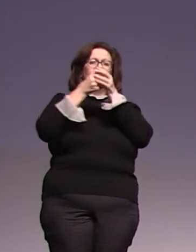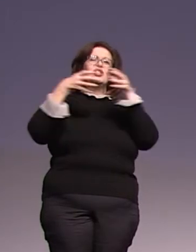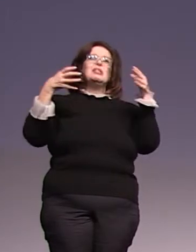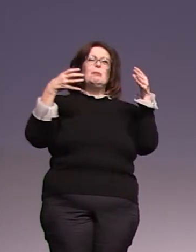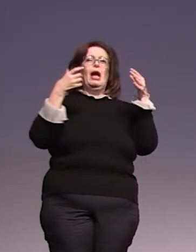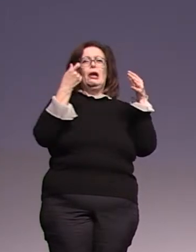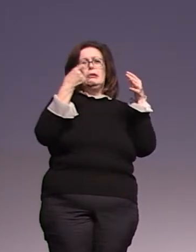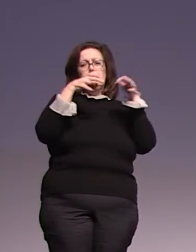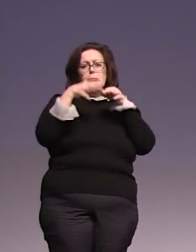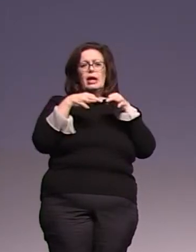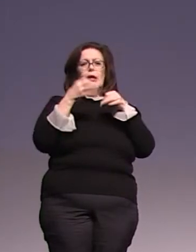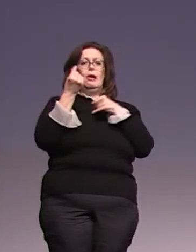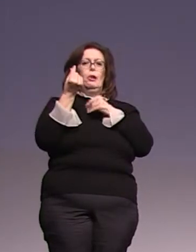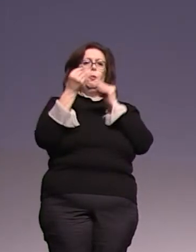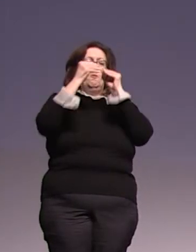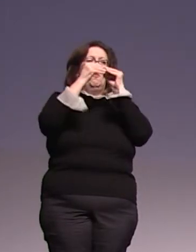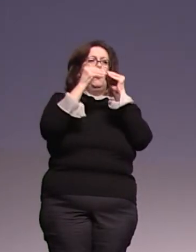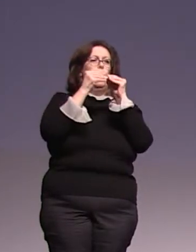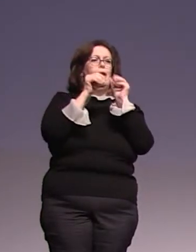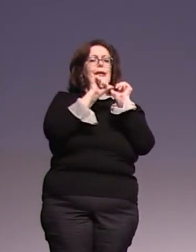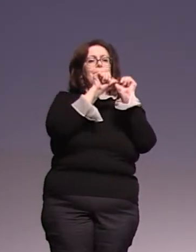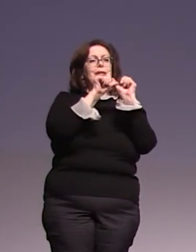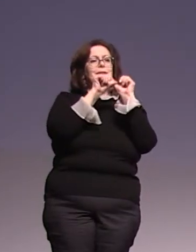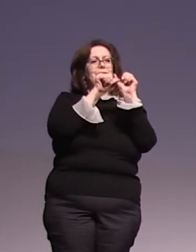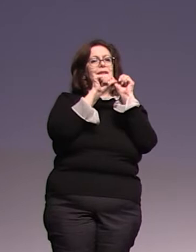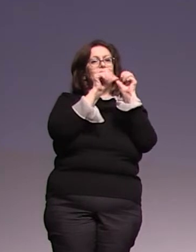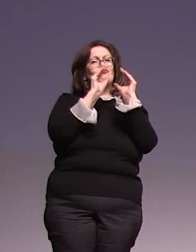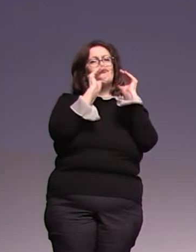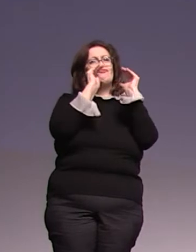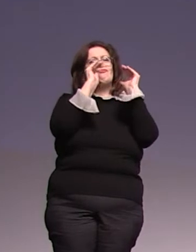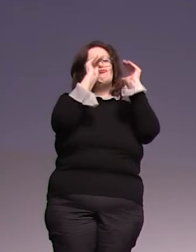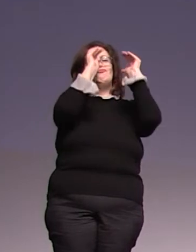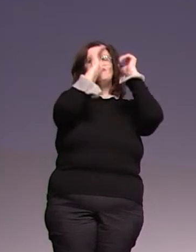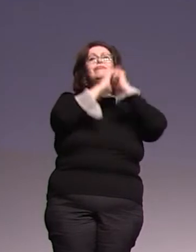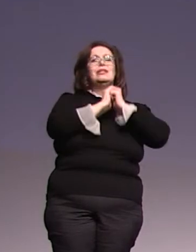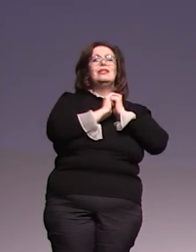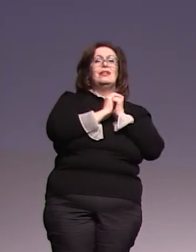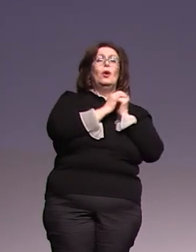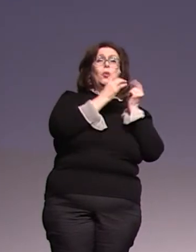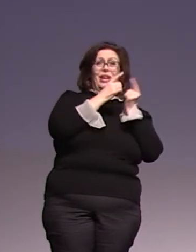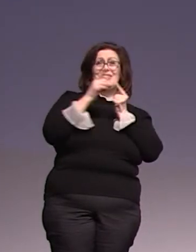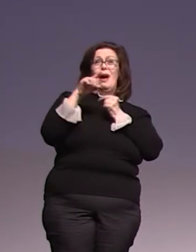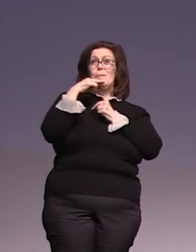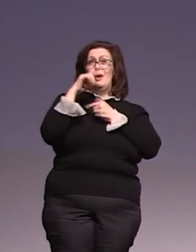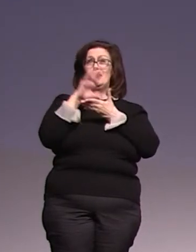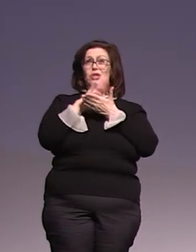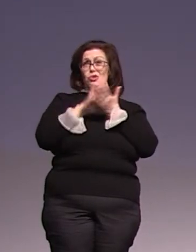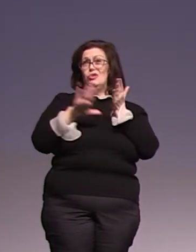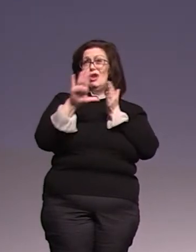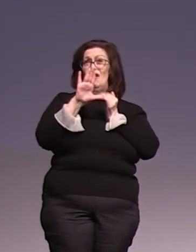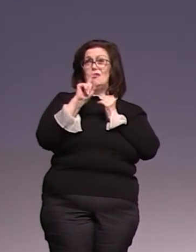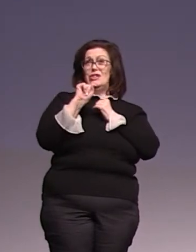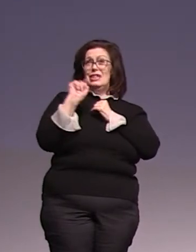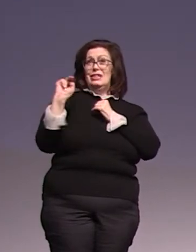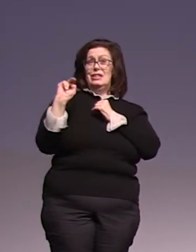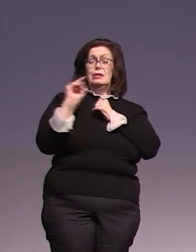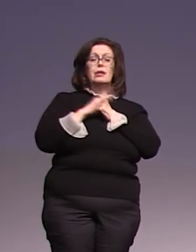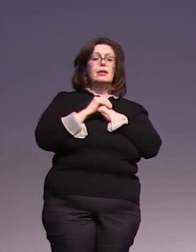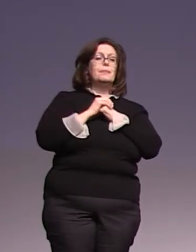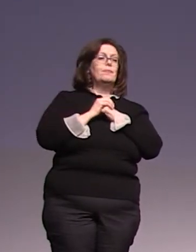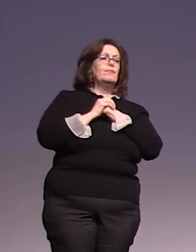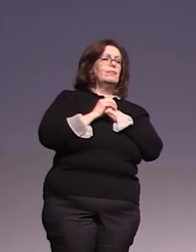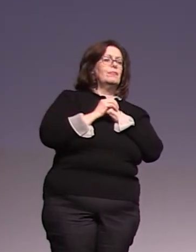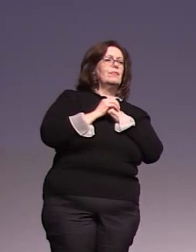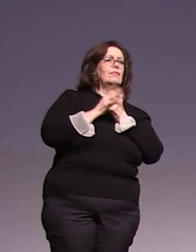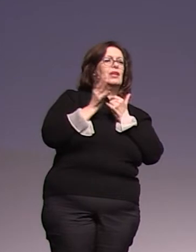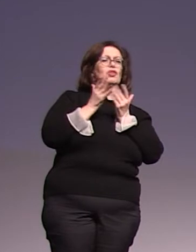little bit is just this idea of how do we continue to accelerate, boost, and elevate the work that's happening in our public schools across the state. And so I think this is